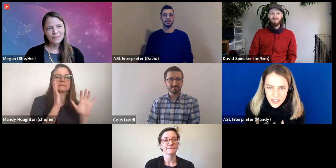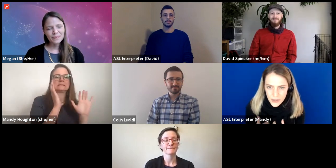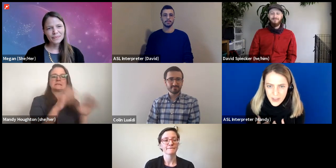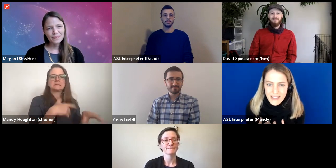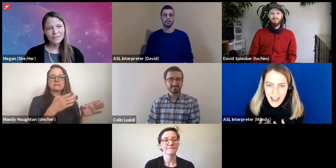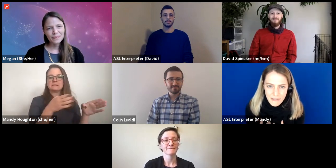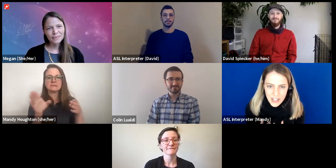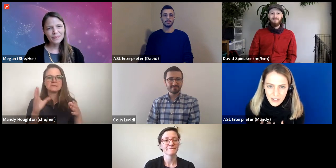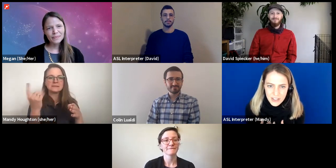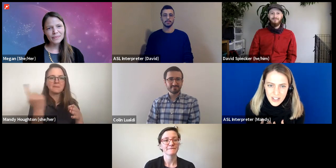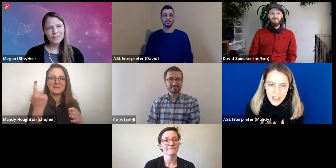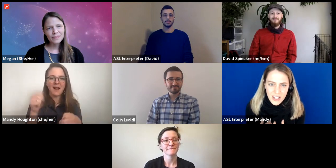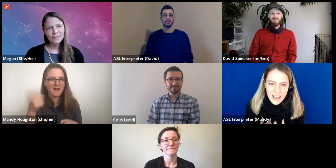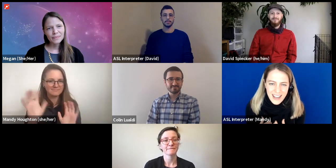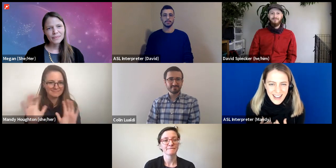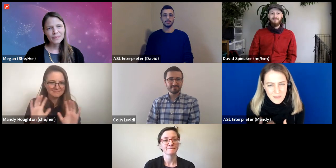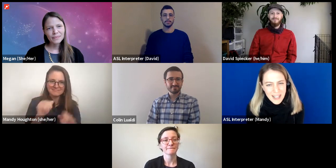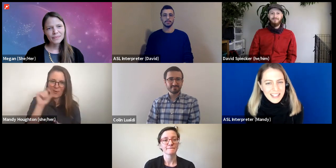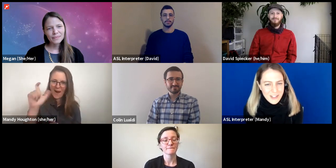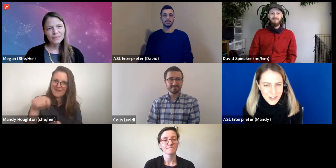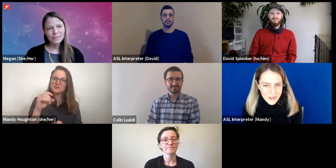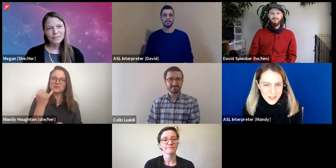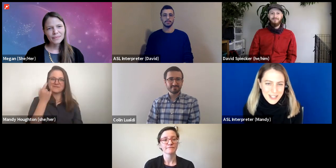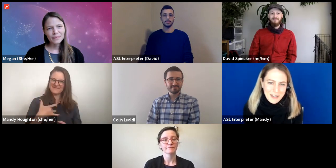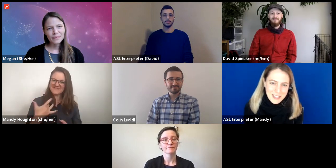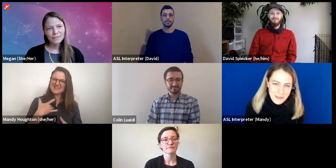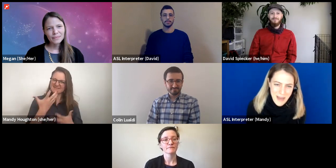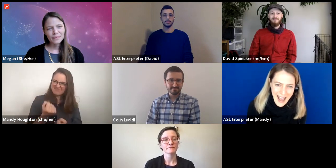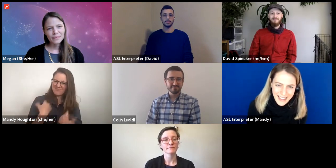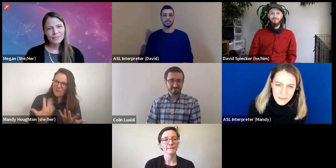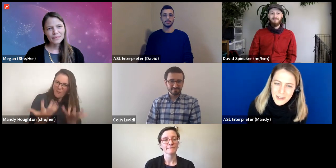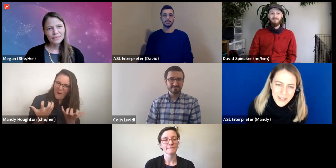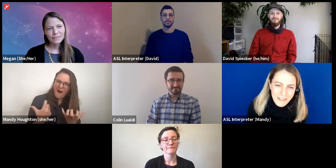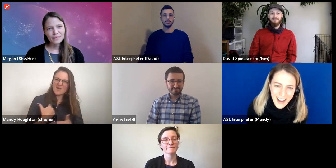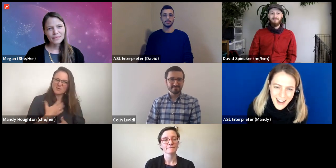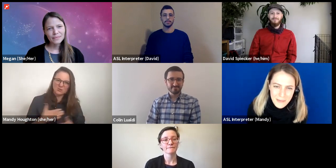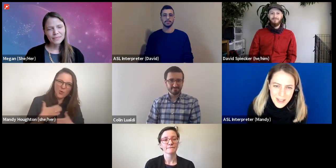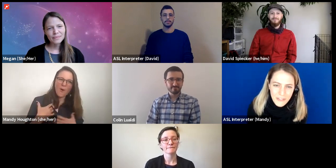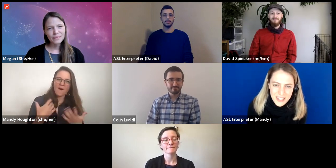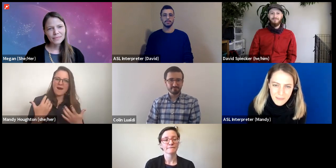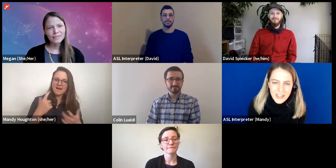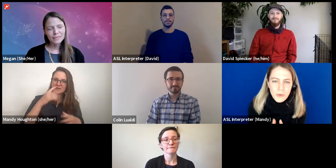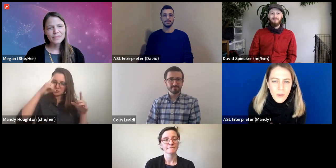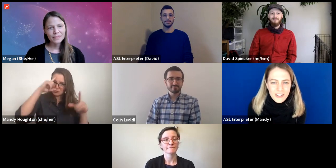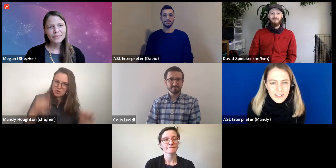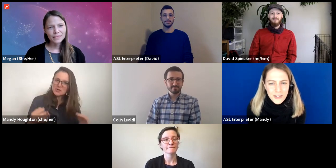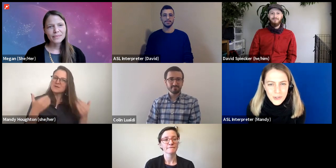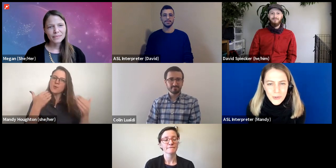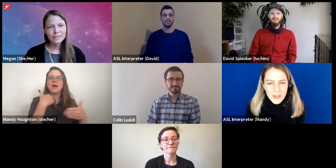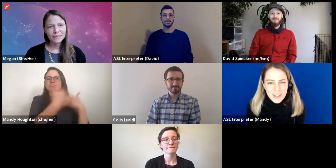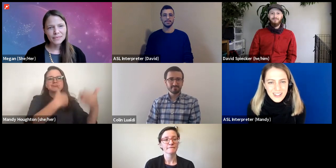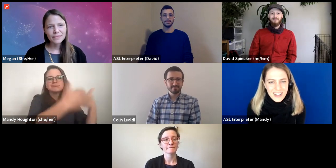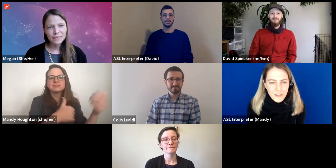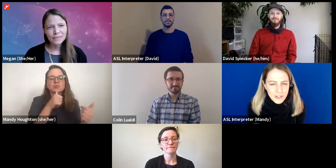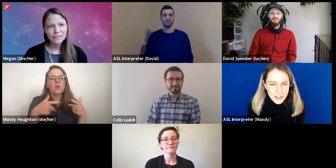language as you in that field, it might lead you down a different path, but don't give up. If it's something you want to